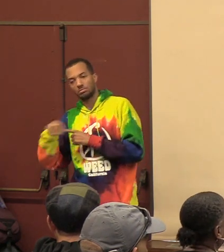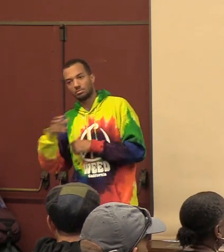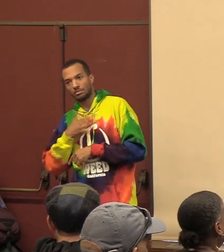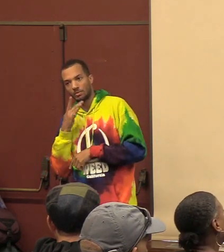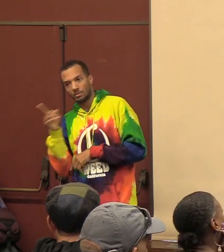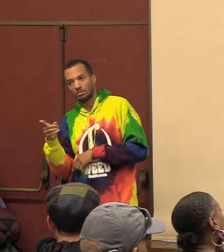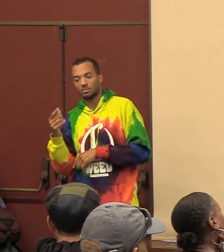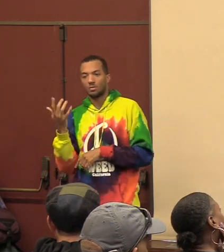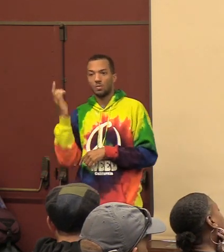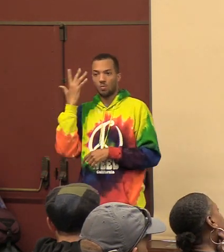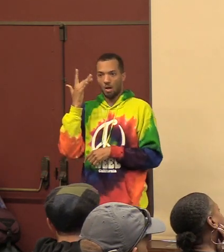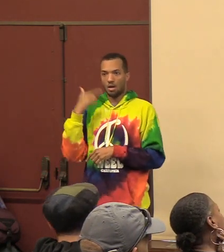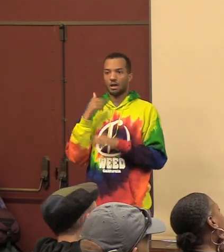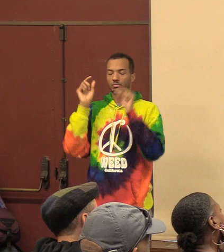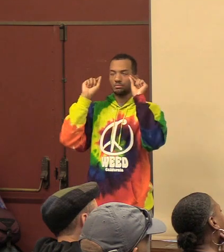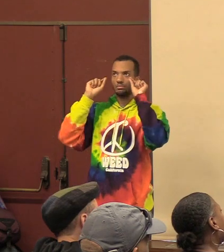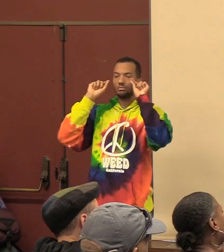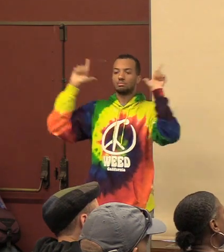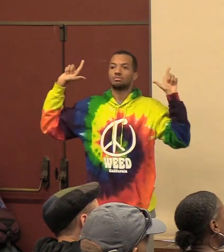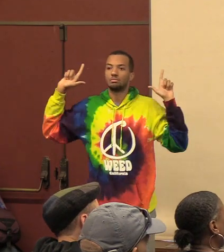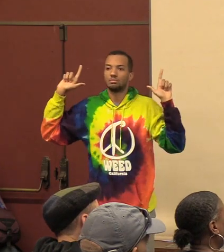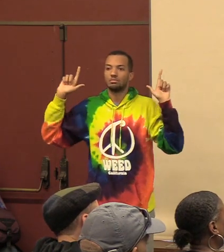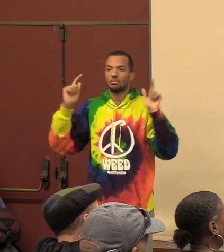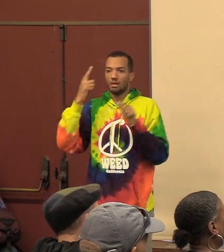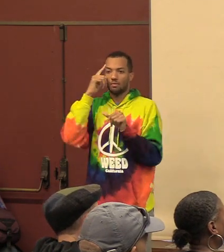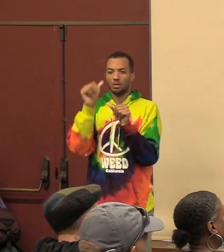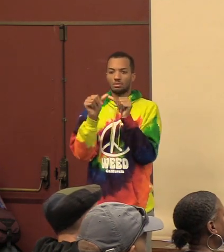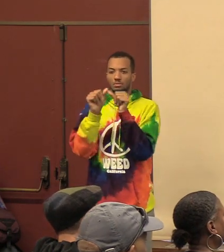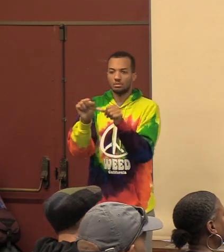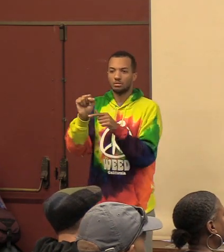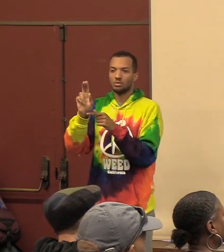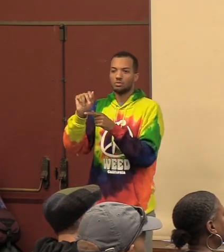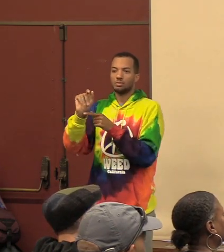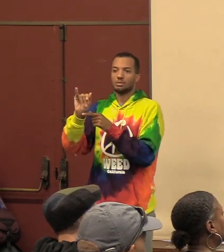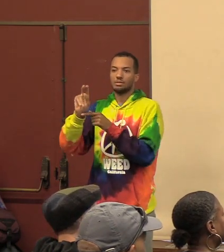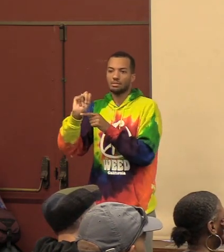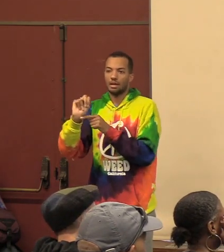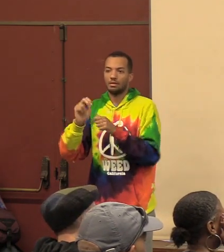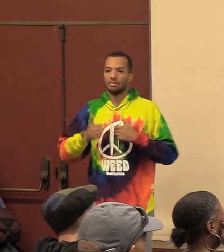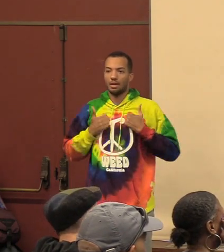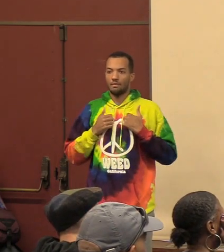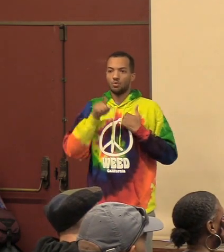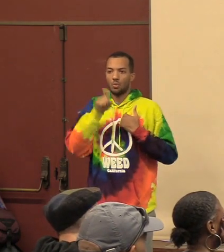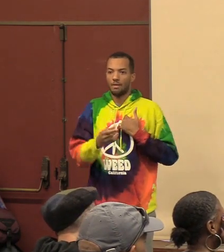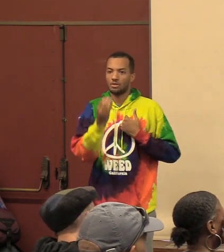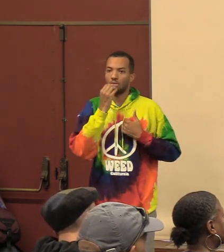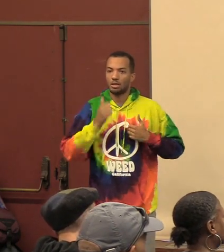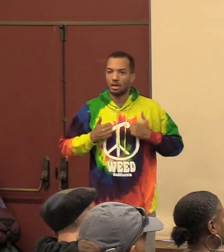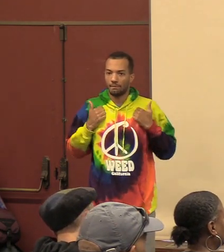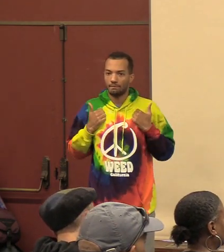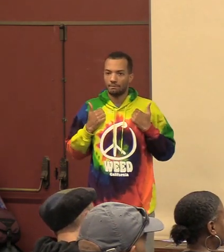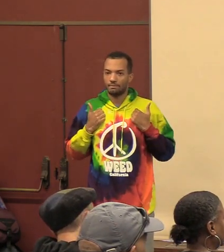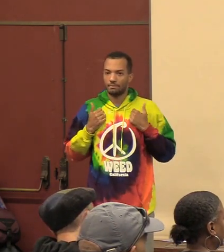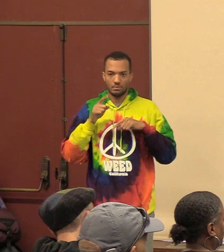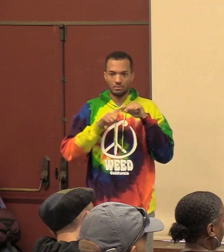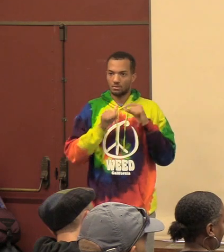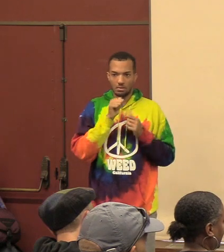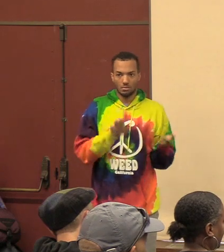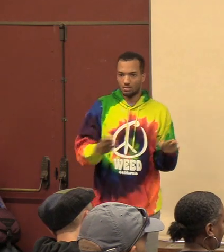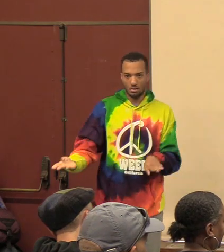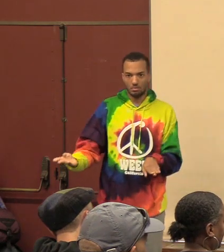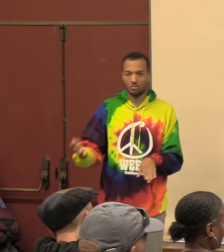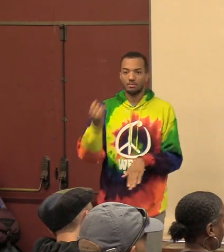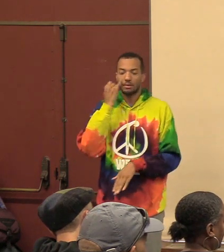I woke up, I understand that to sustain life, you need to consume life. If every meal you eat